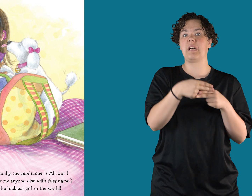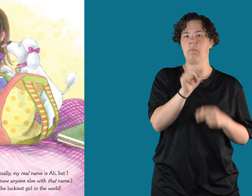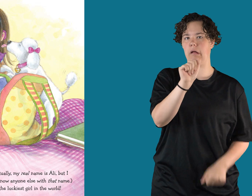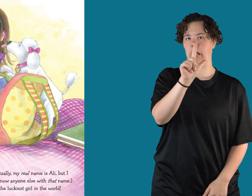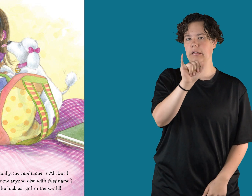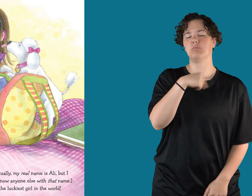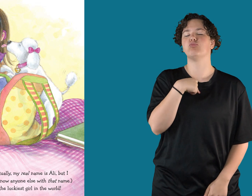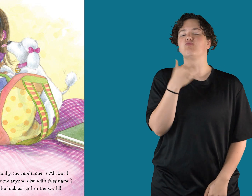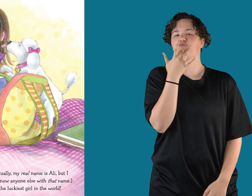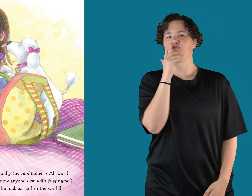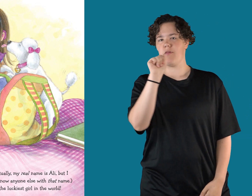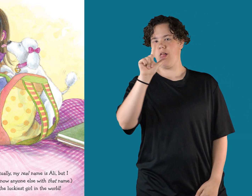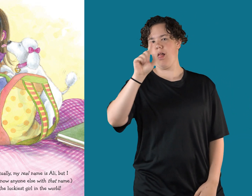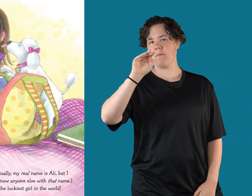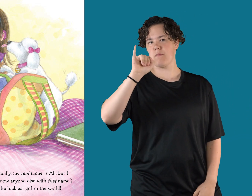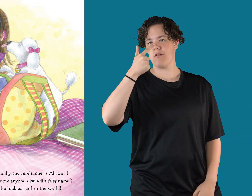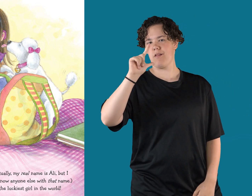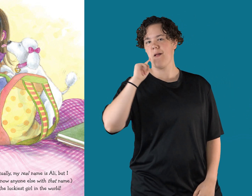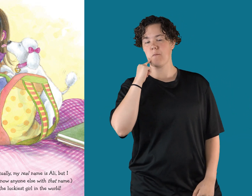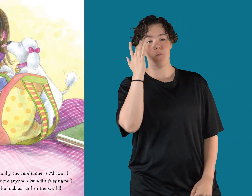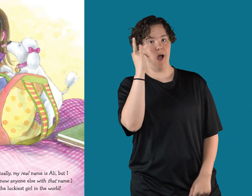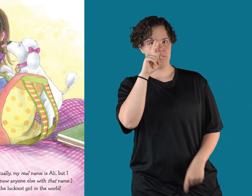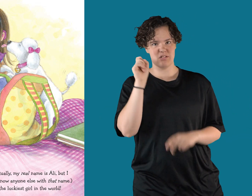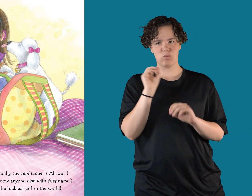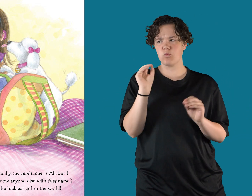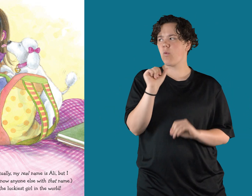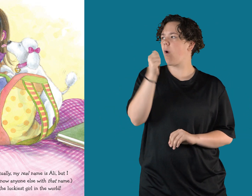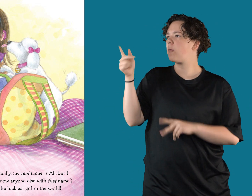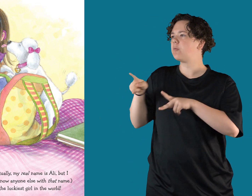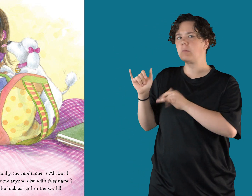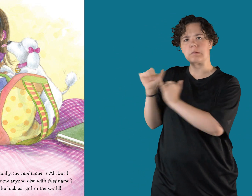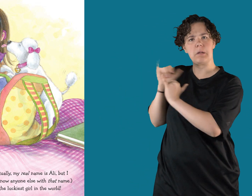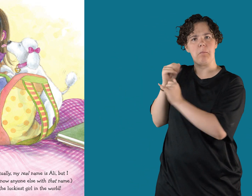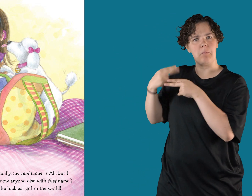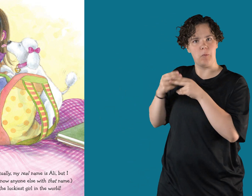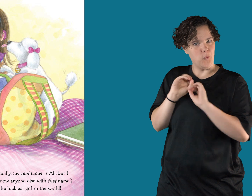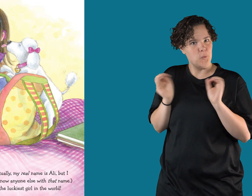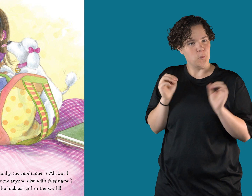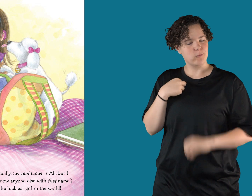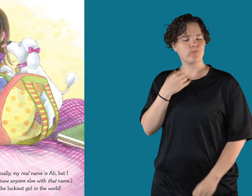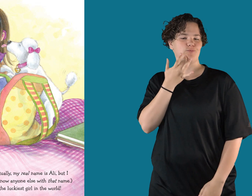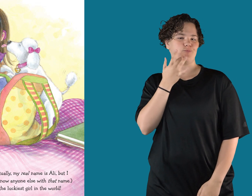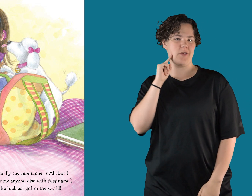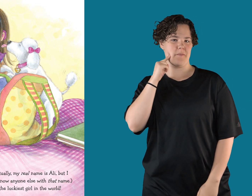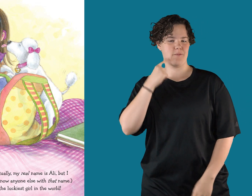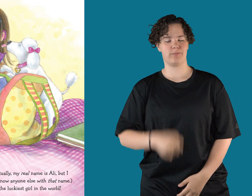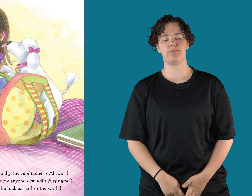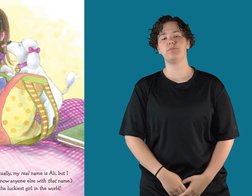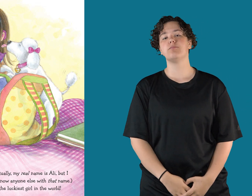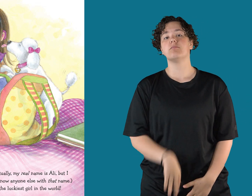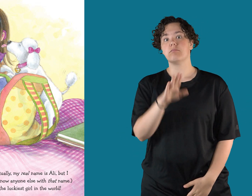Actually, my real name is Allie, but I prefer Almigal because I don't know anyone else with that name. And I am